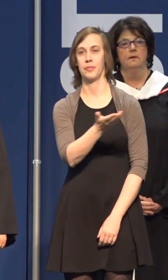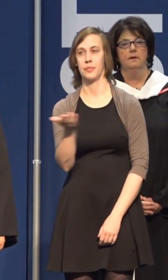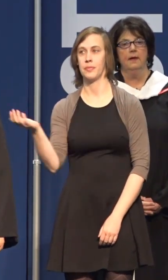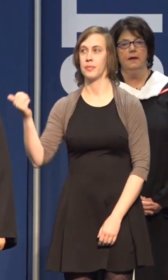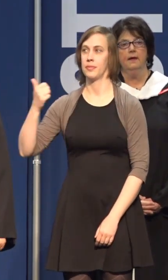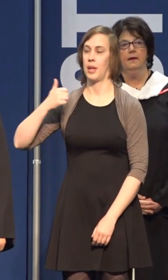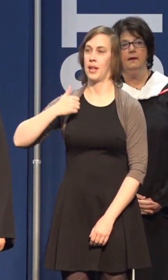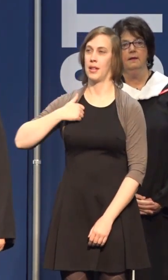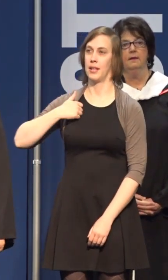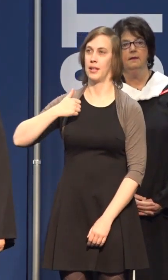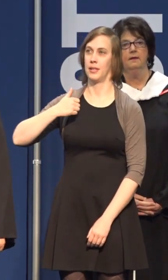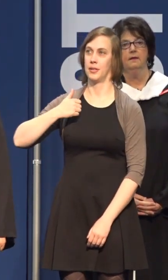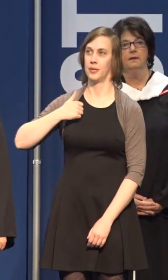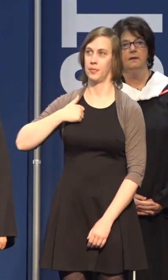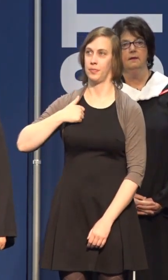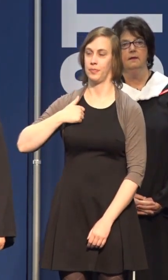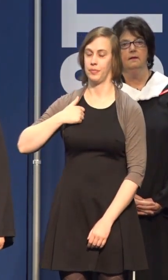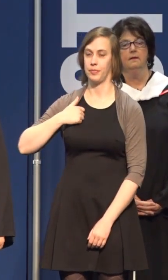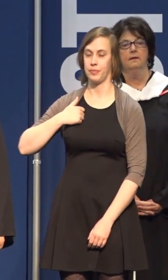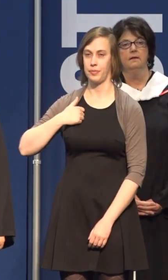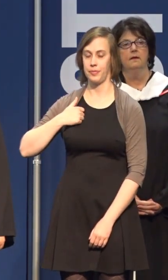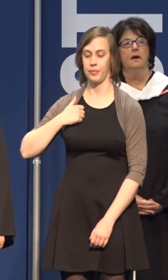O Canada,